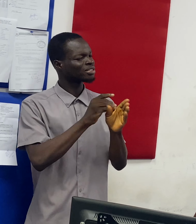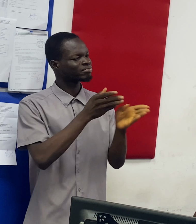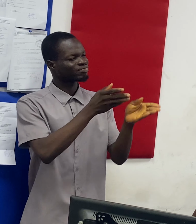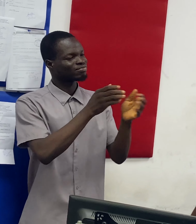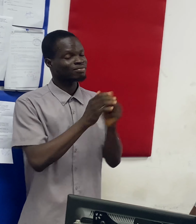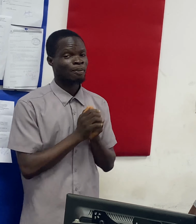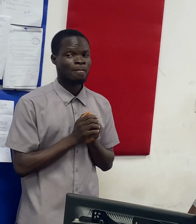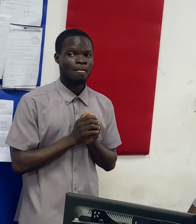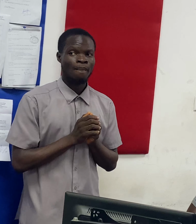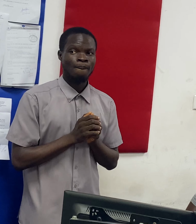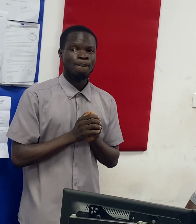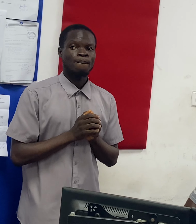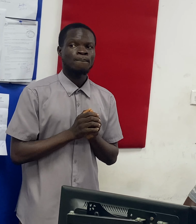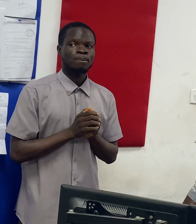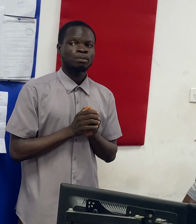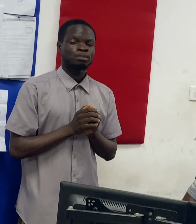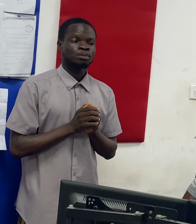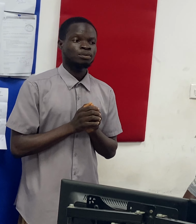disability?